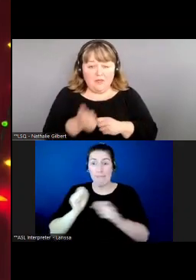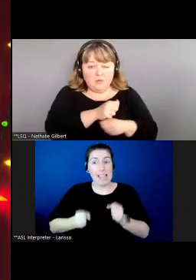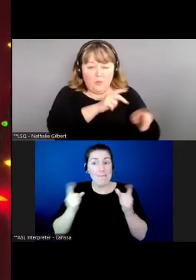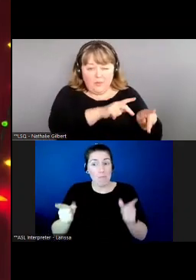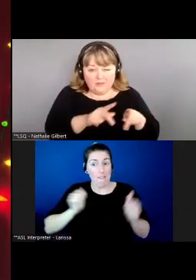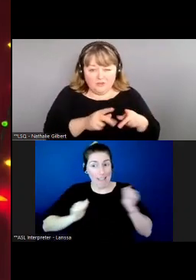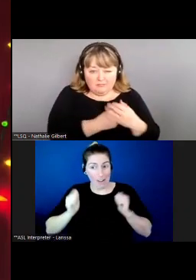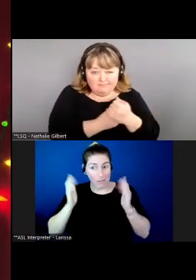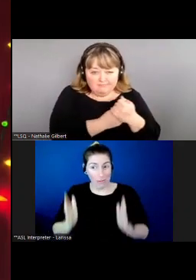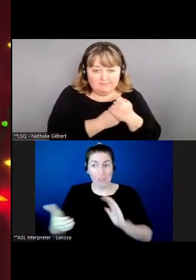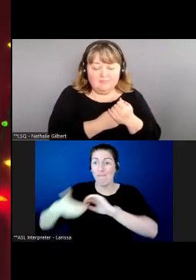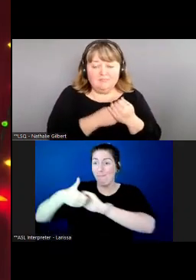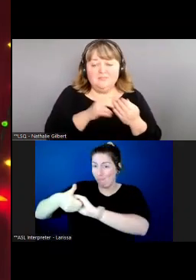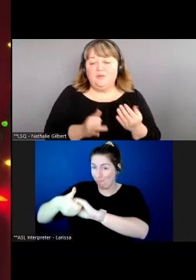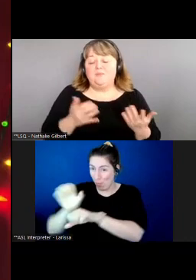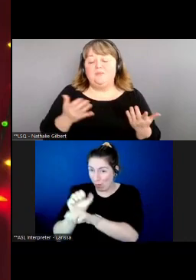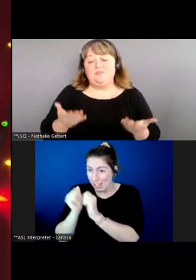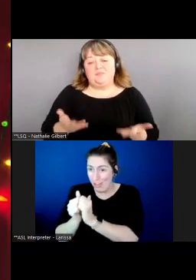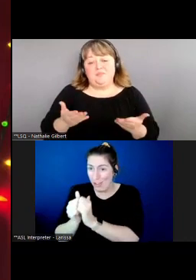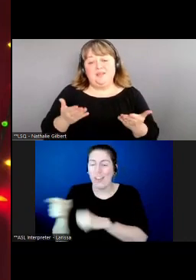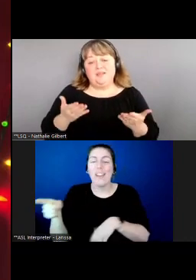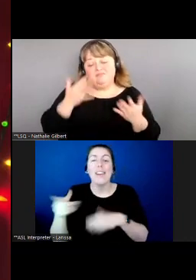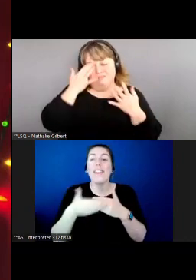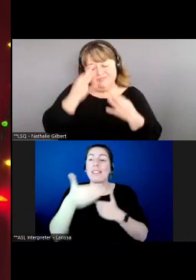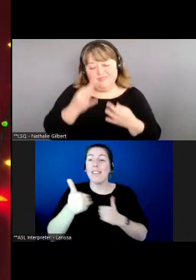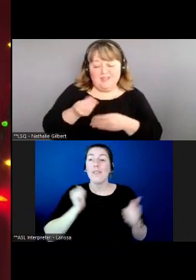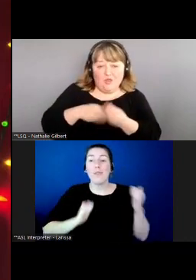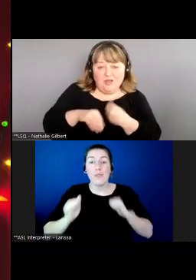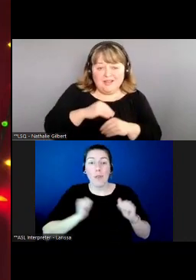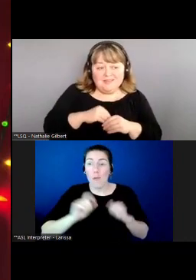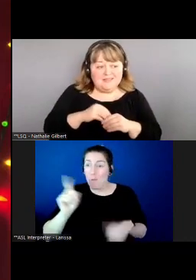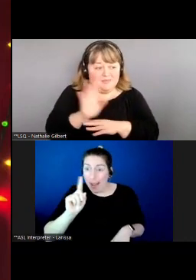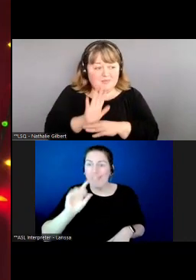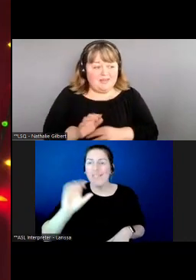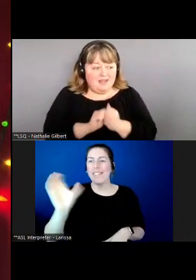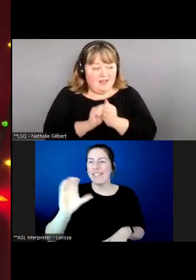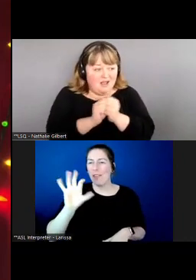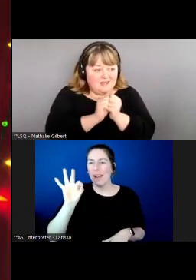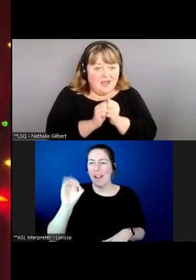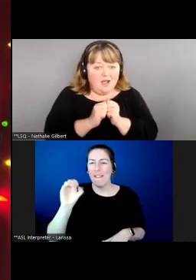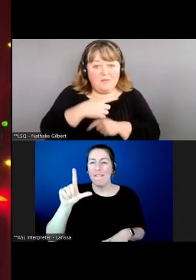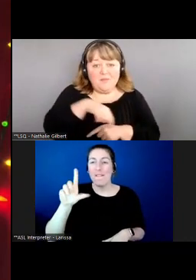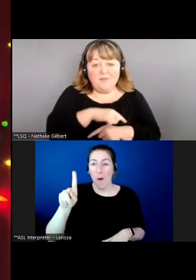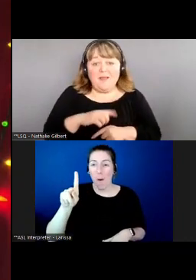shows with them, and we're gonna have our next one at the Calgary Folk Fest, which is really exciting, coming up in